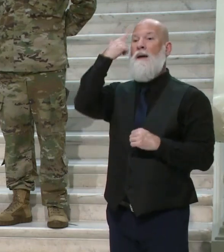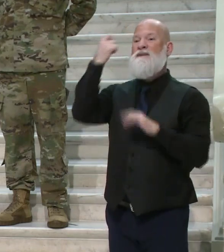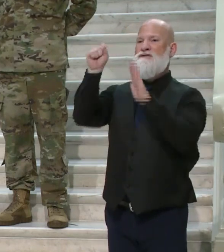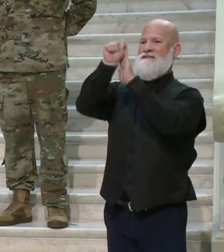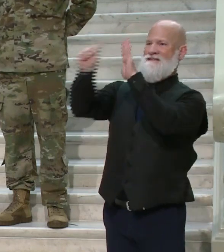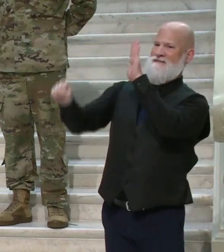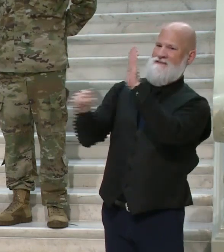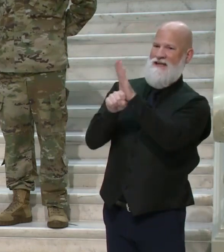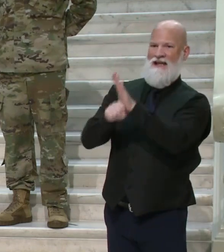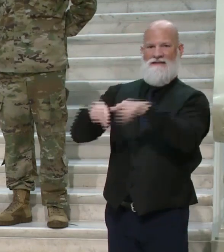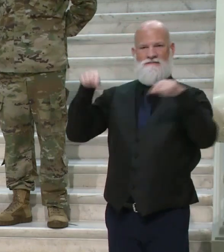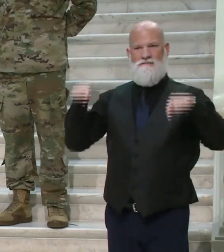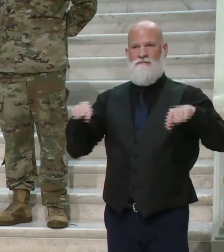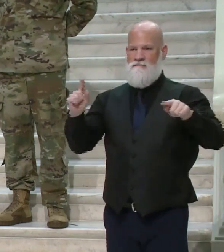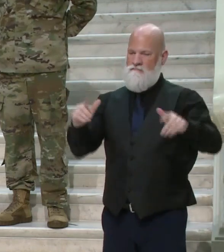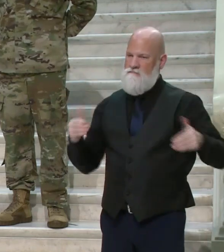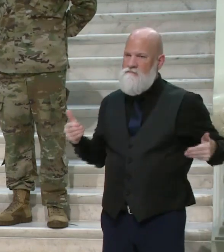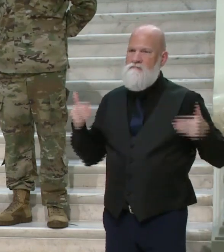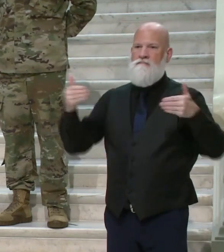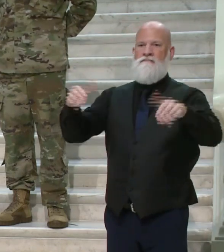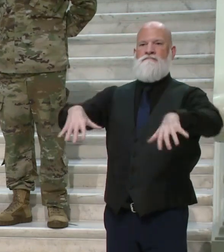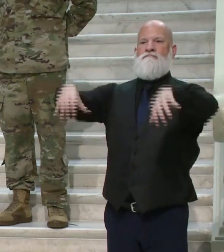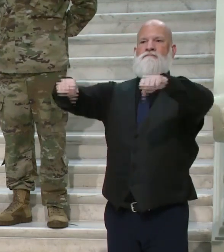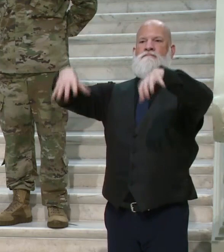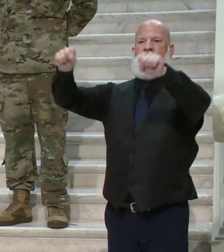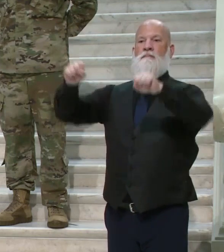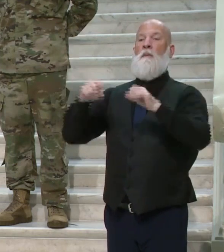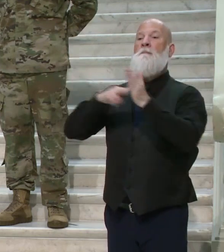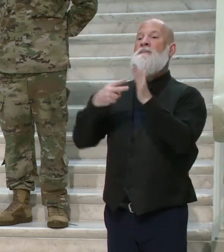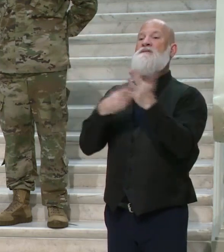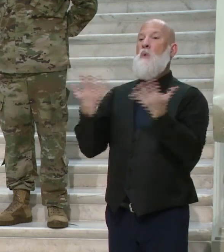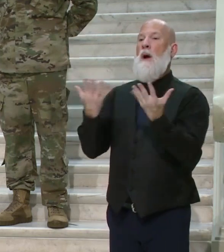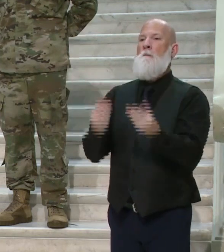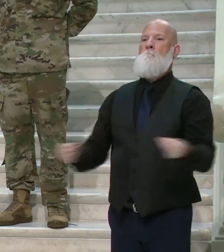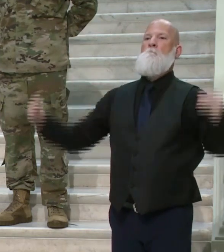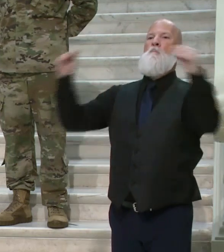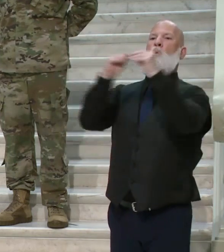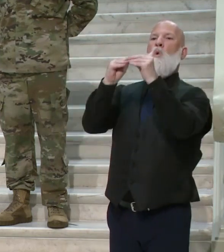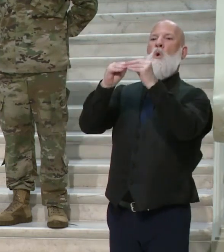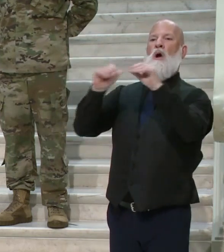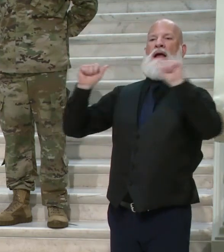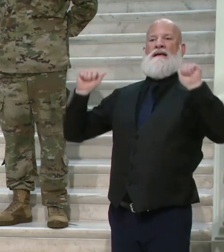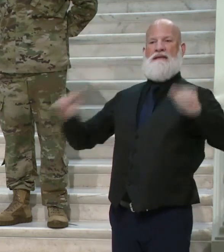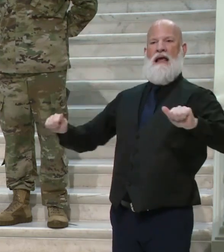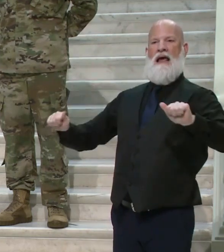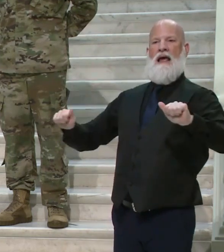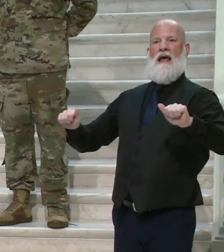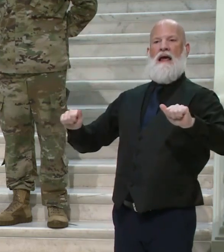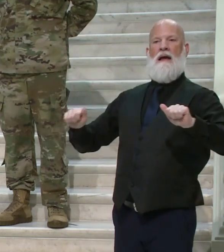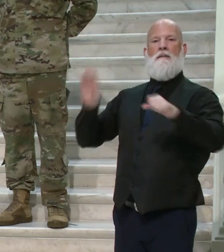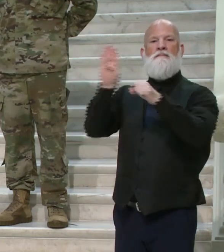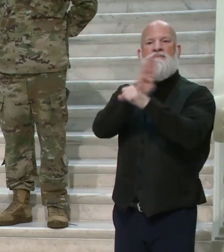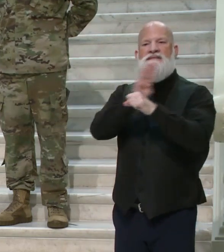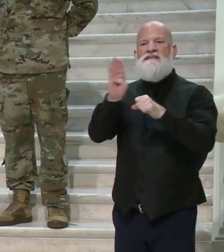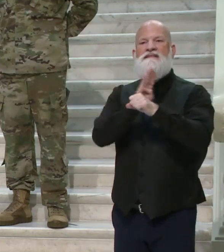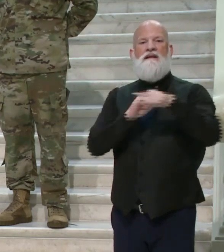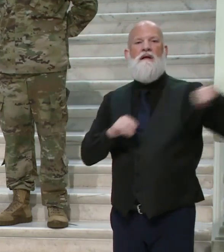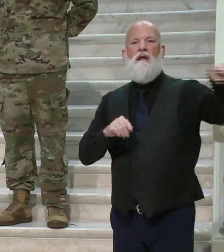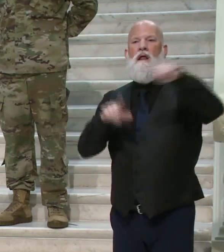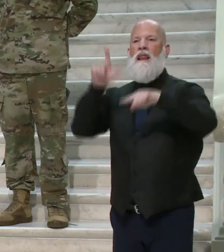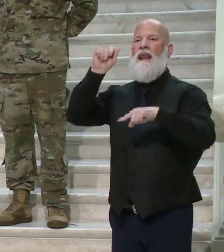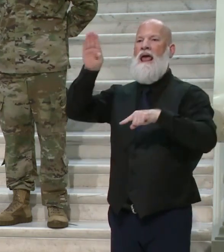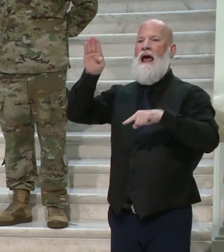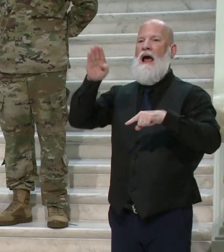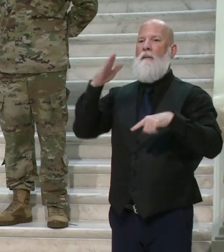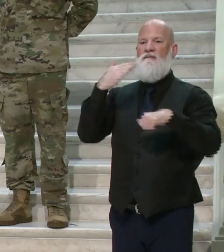more, it was opening up more and more capacity at the private labs. They were speeding up. If you remember, weeks